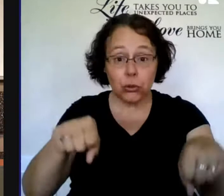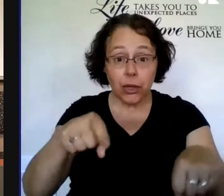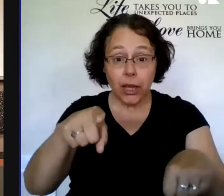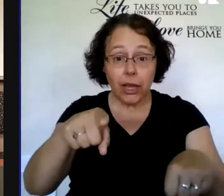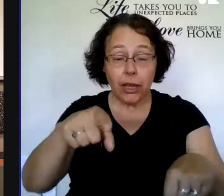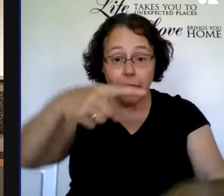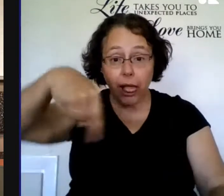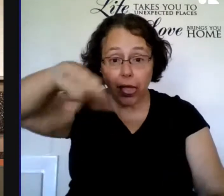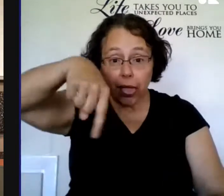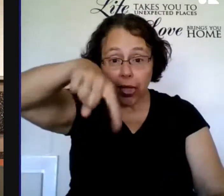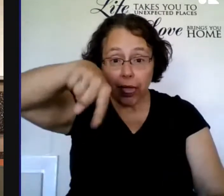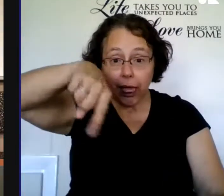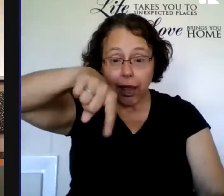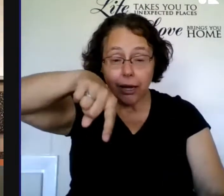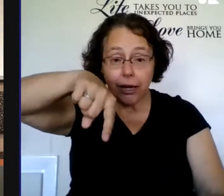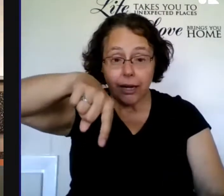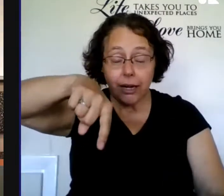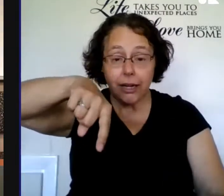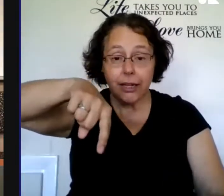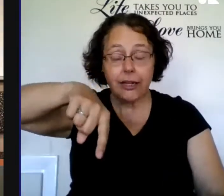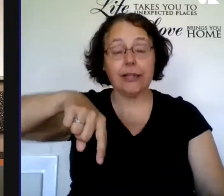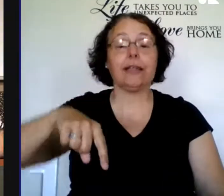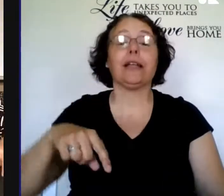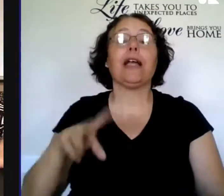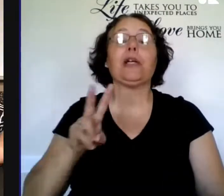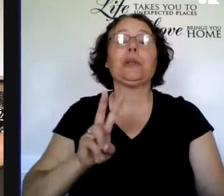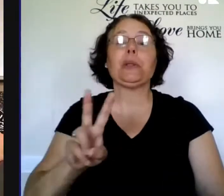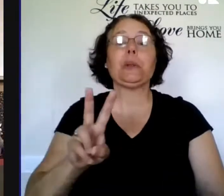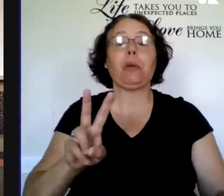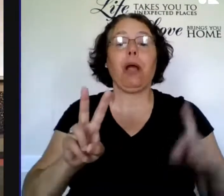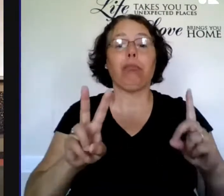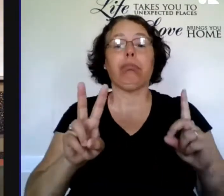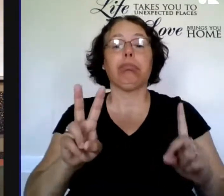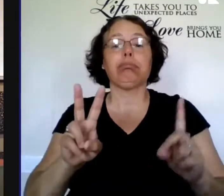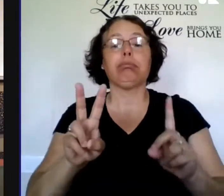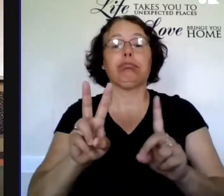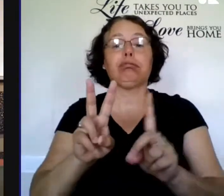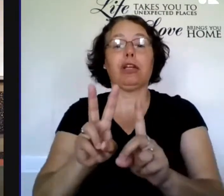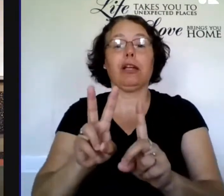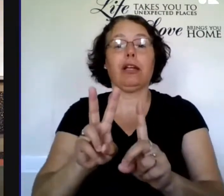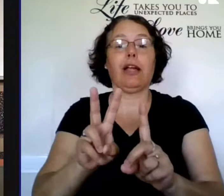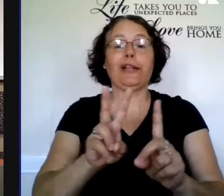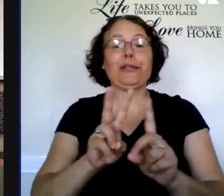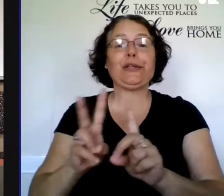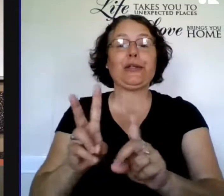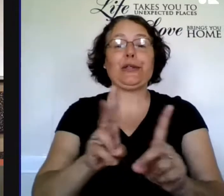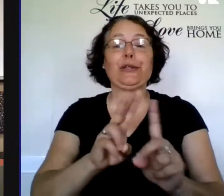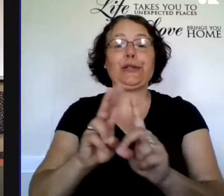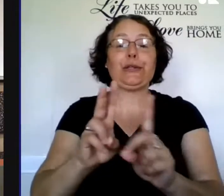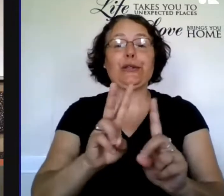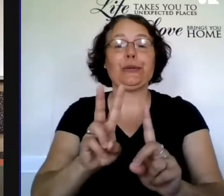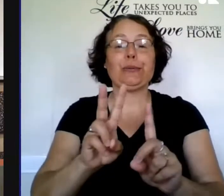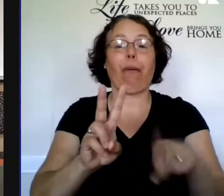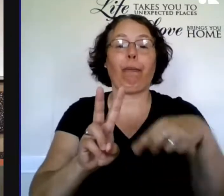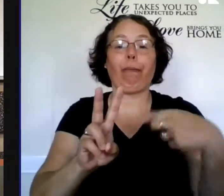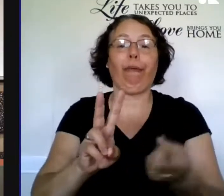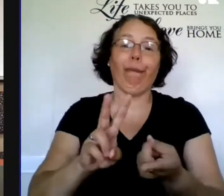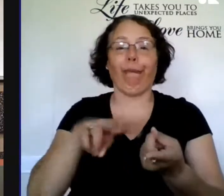around? Along comes another one, and she falls down.